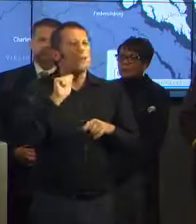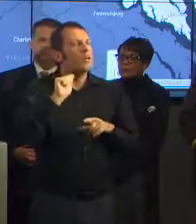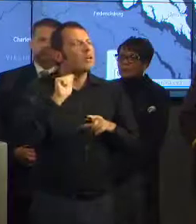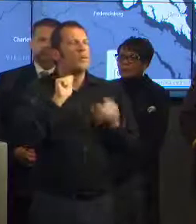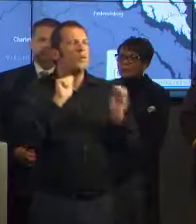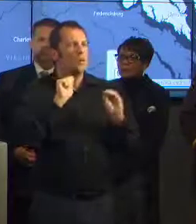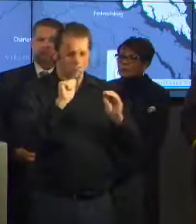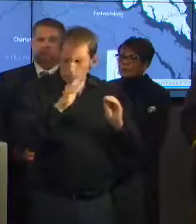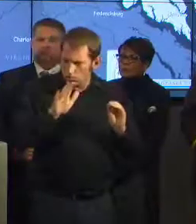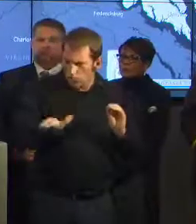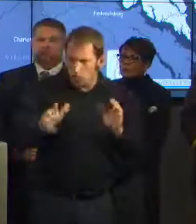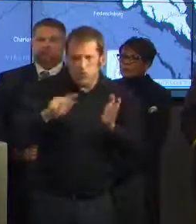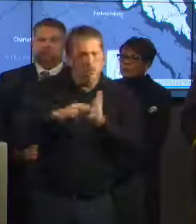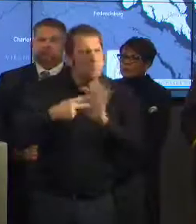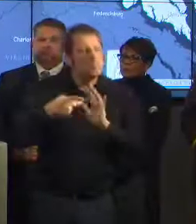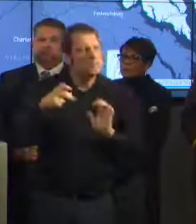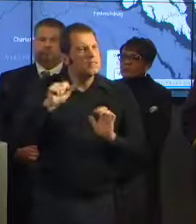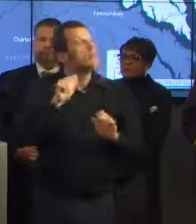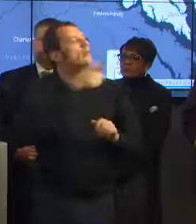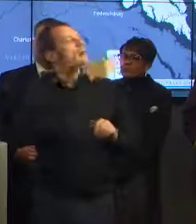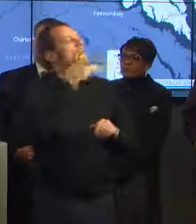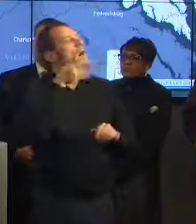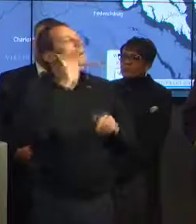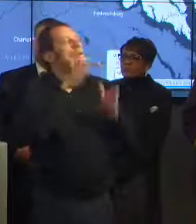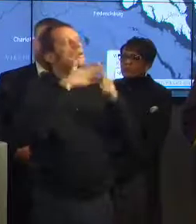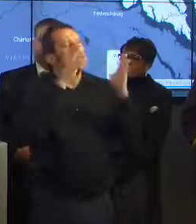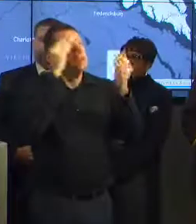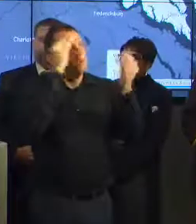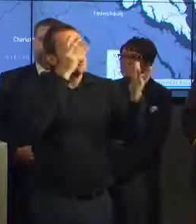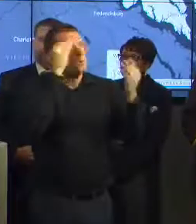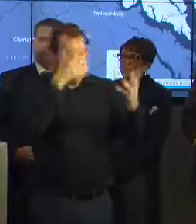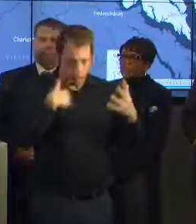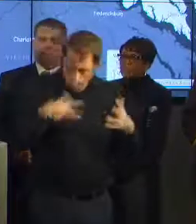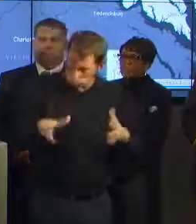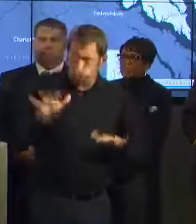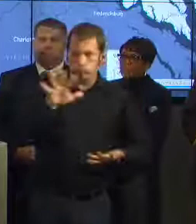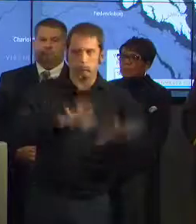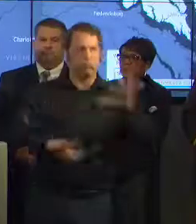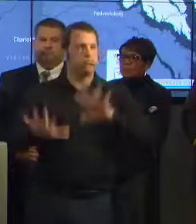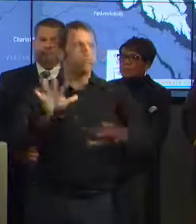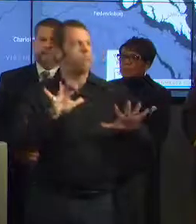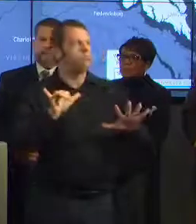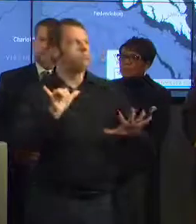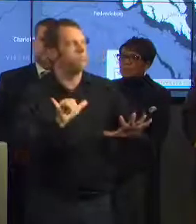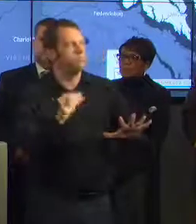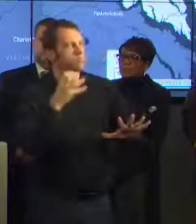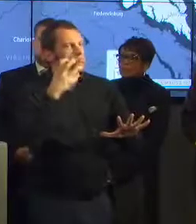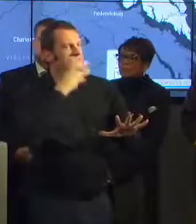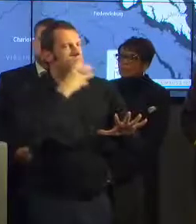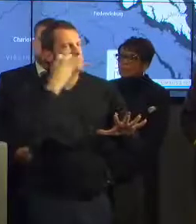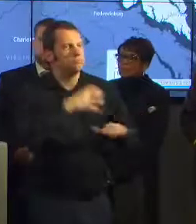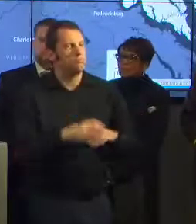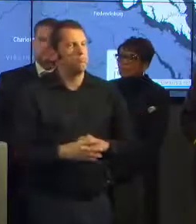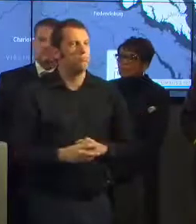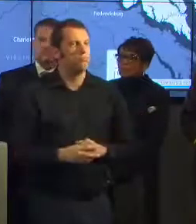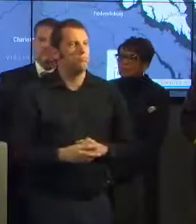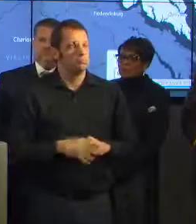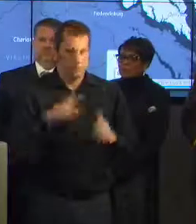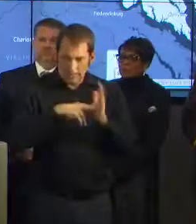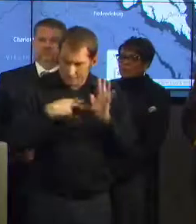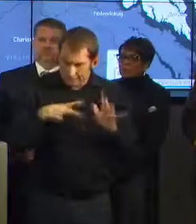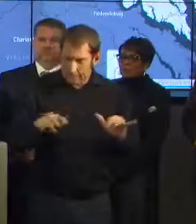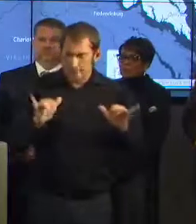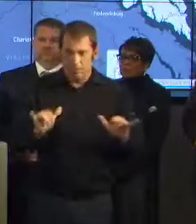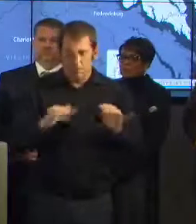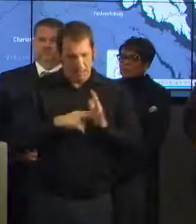So that really kind of drove it for me that we have a lot to do. We have a lot to do. And I just wanted to